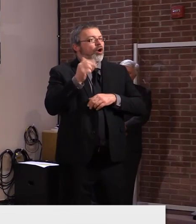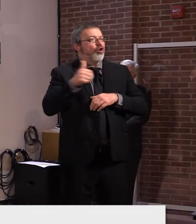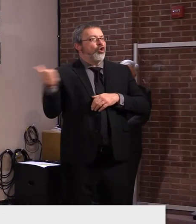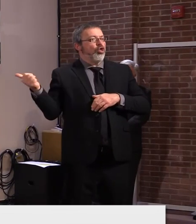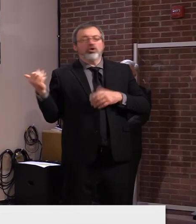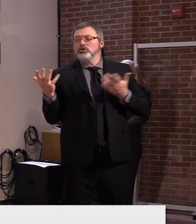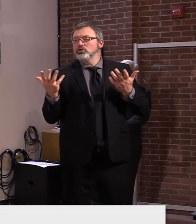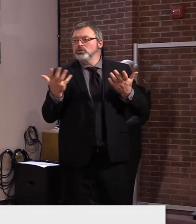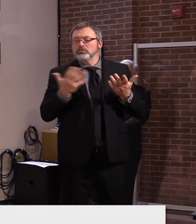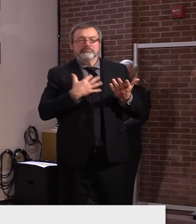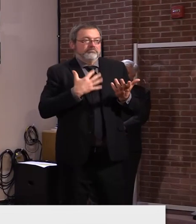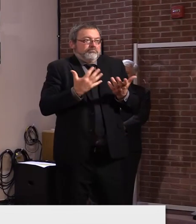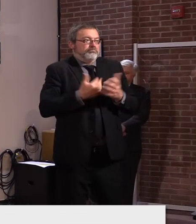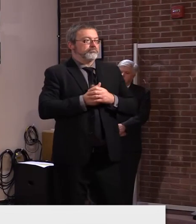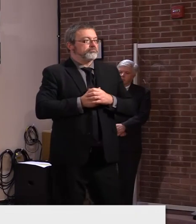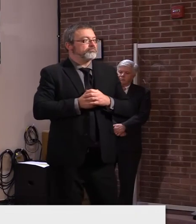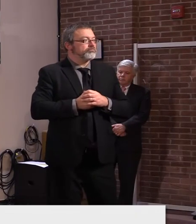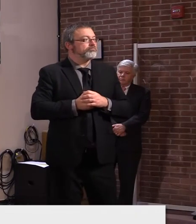Yeah, and